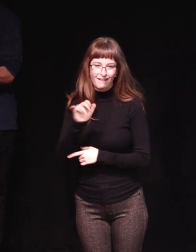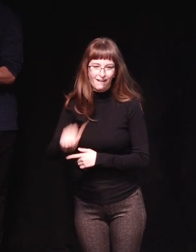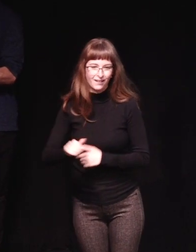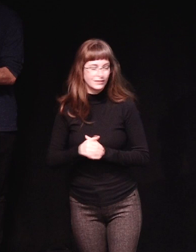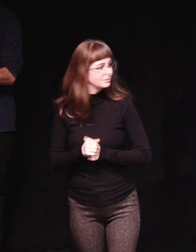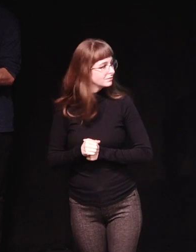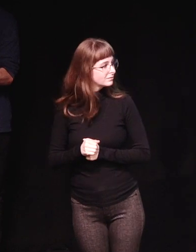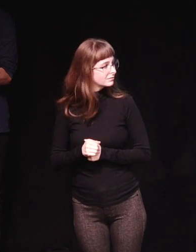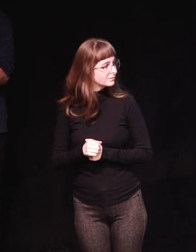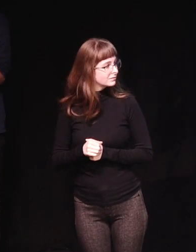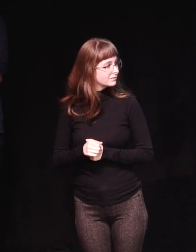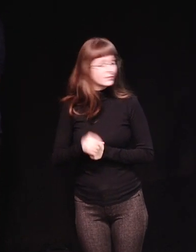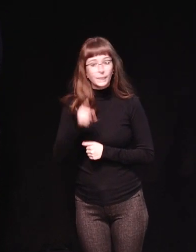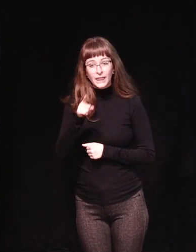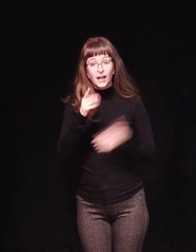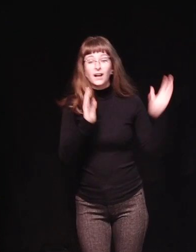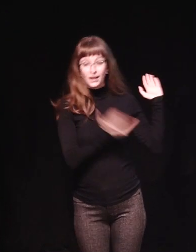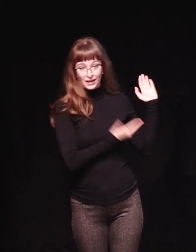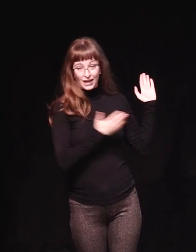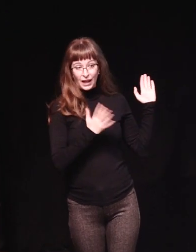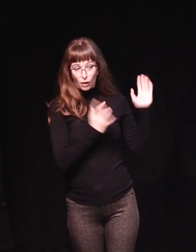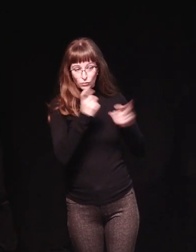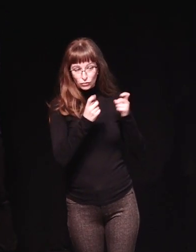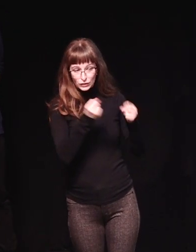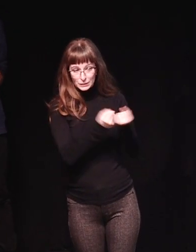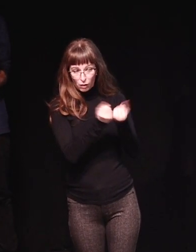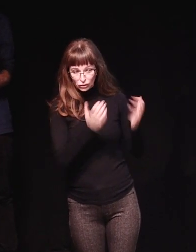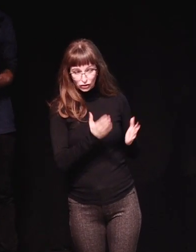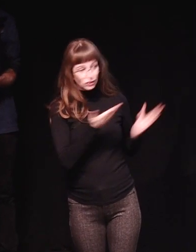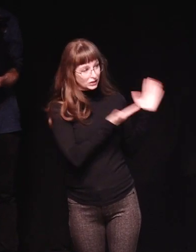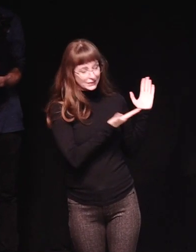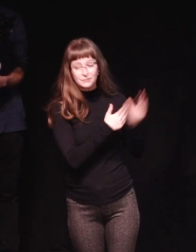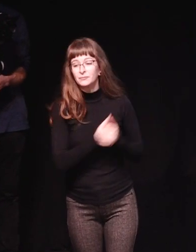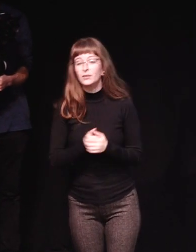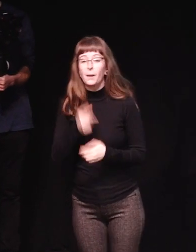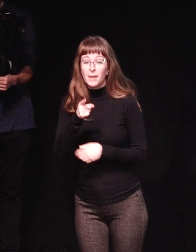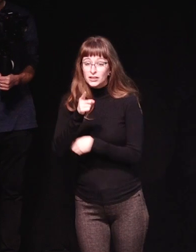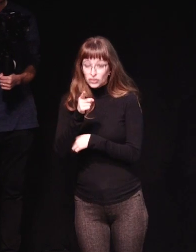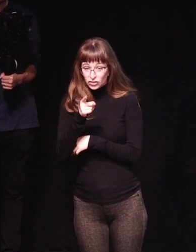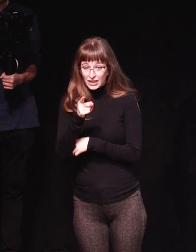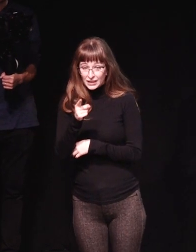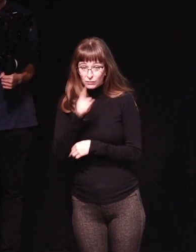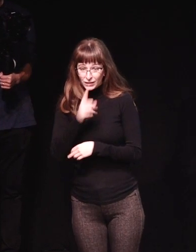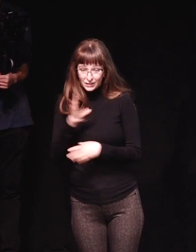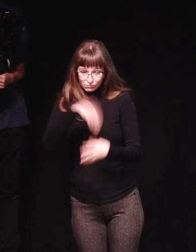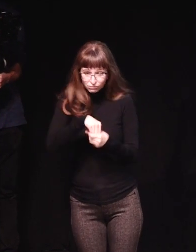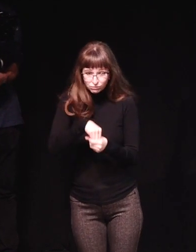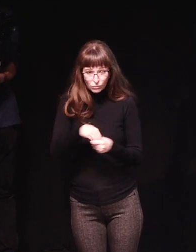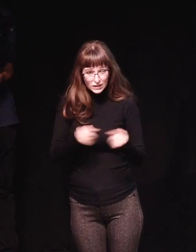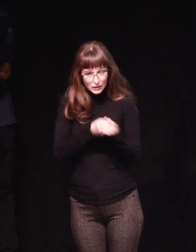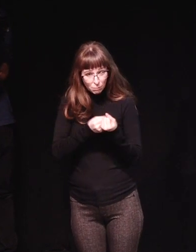And she brought this notion of partnership. These are our sponsors up there. She brought this notion of partnership to the festival with